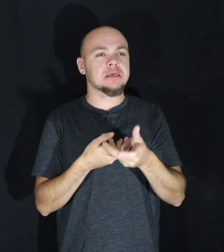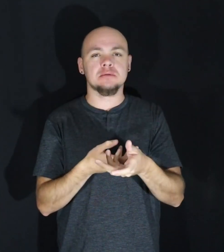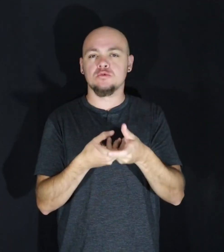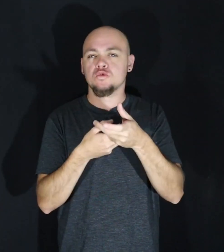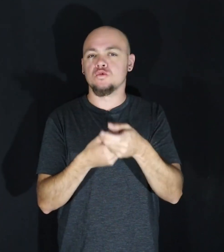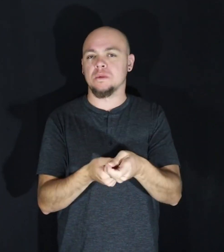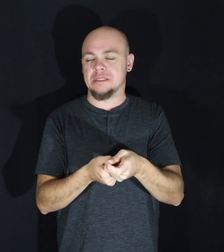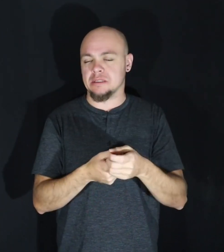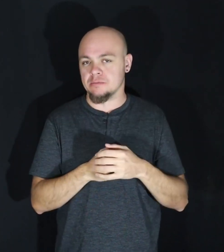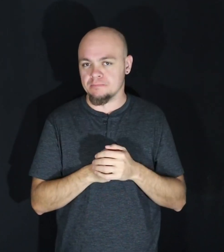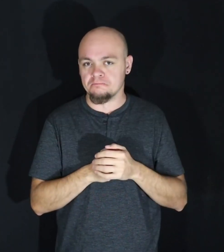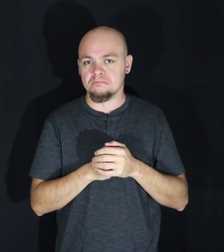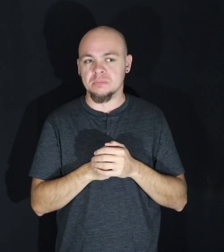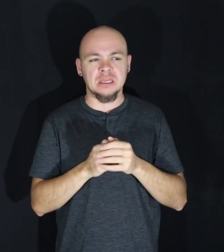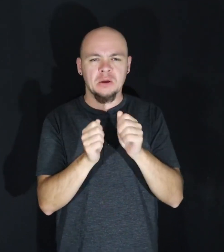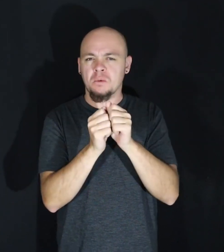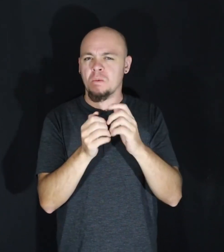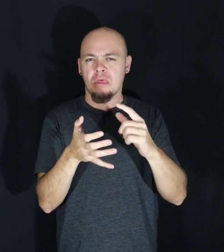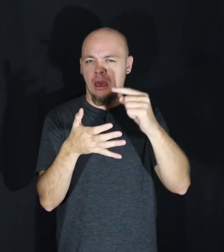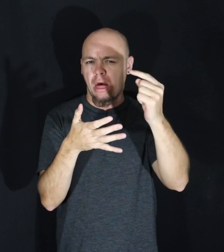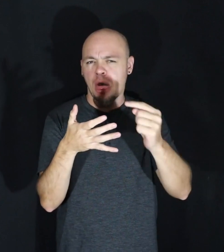trusting and unconditional.